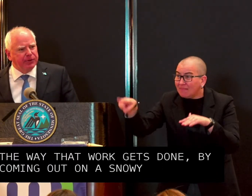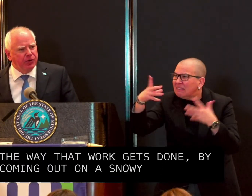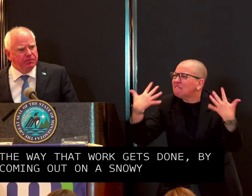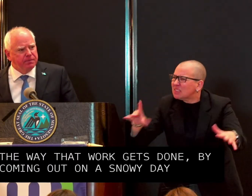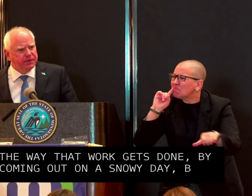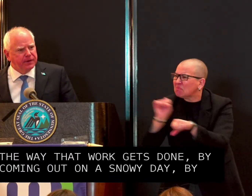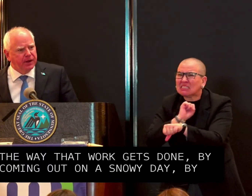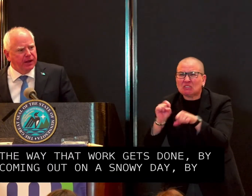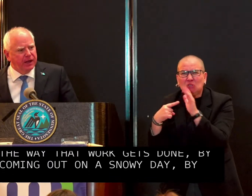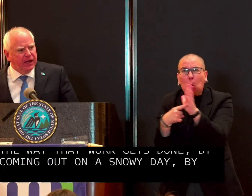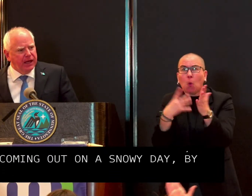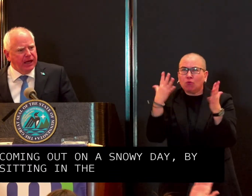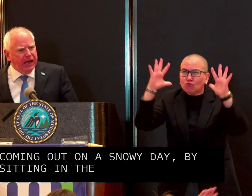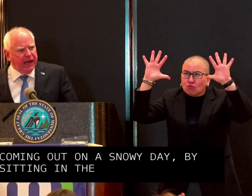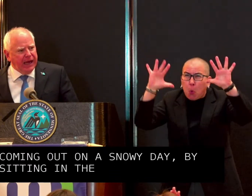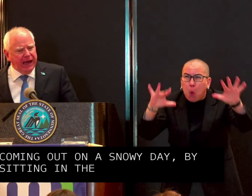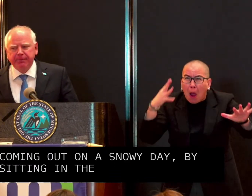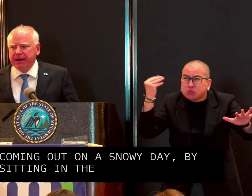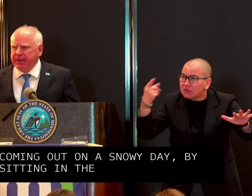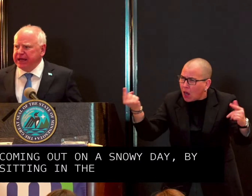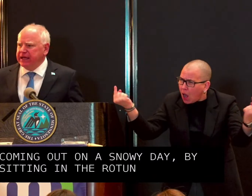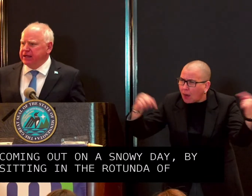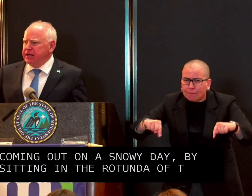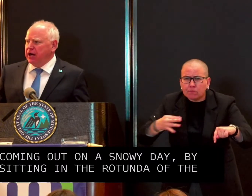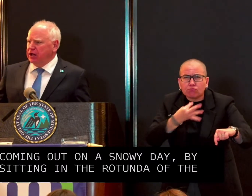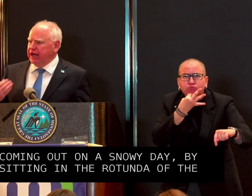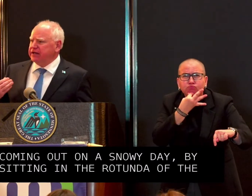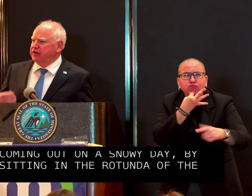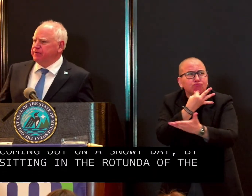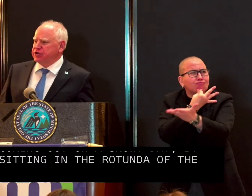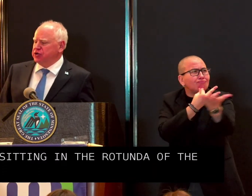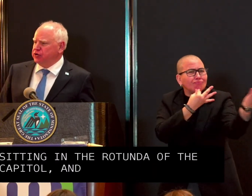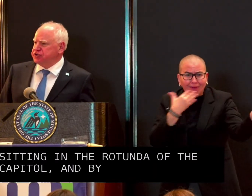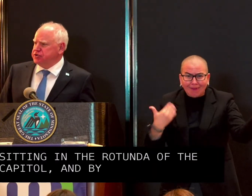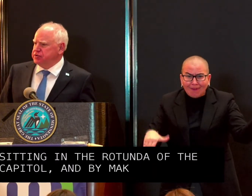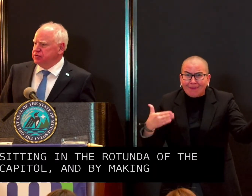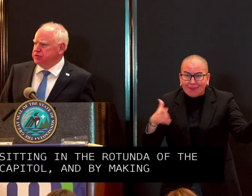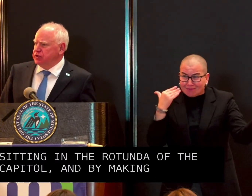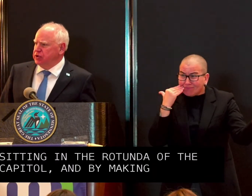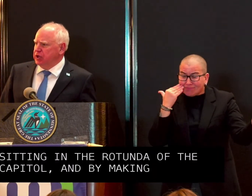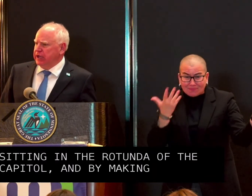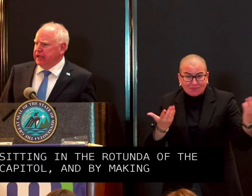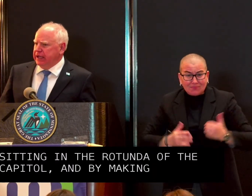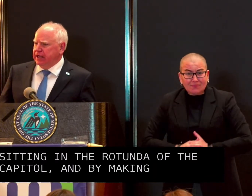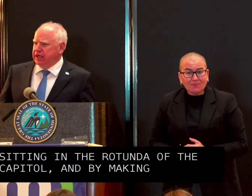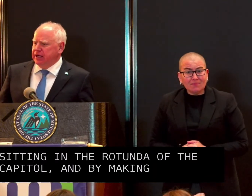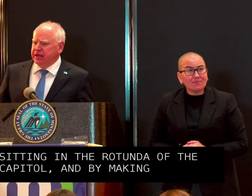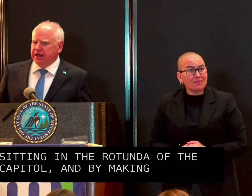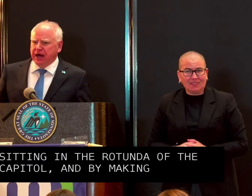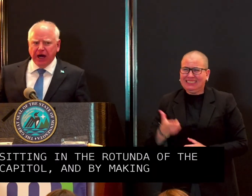the Capitol and by making elected officials